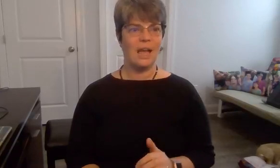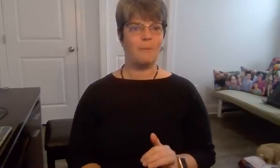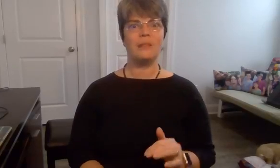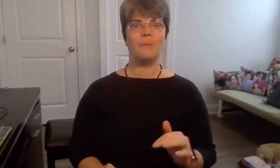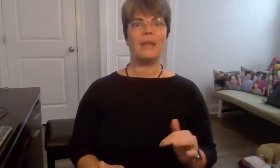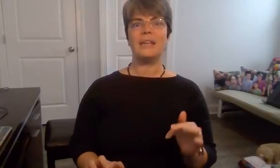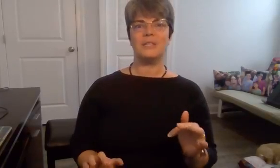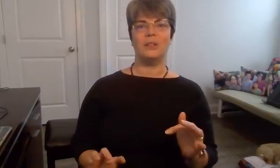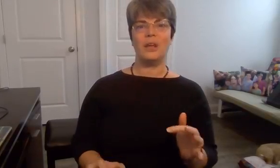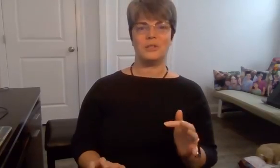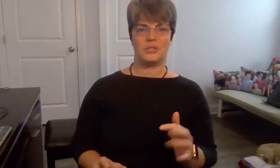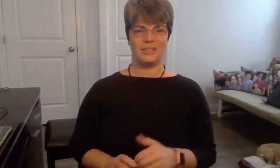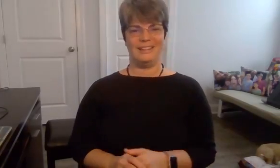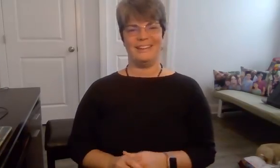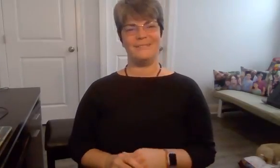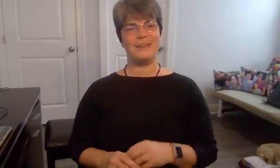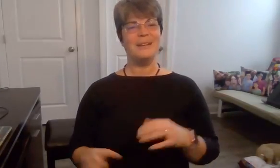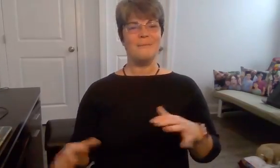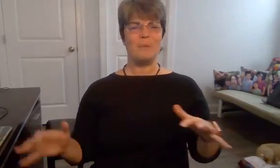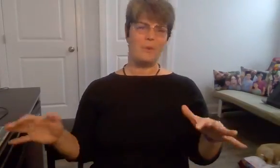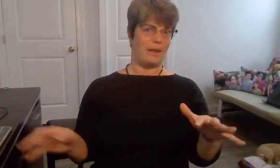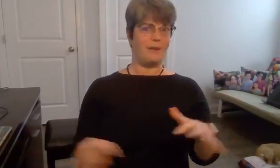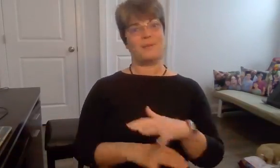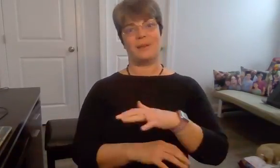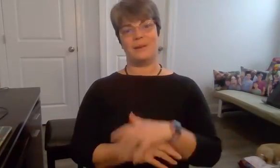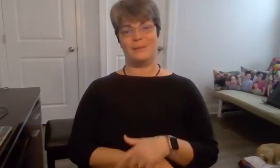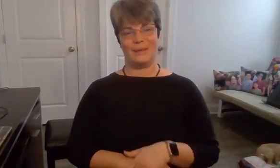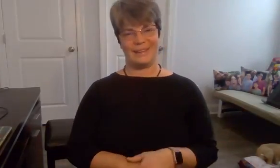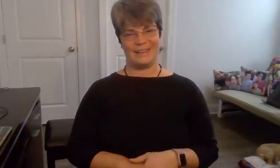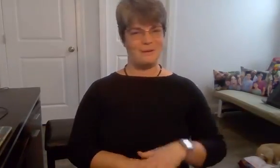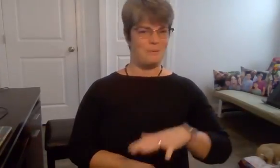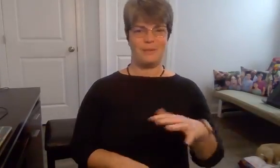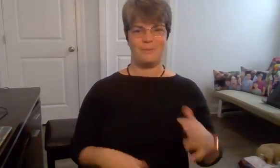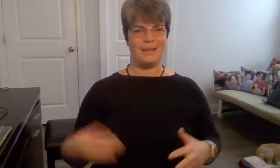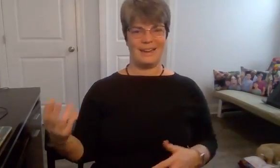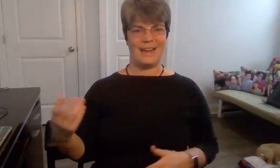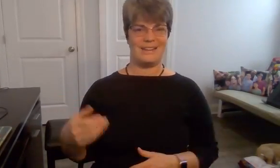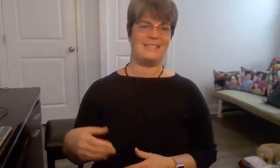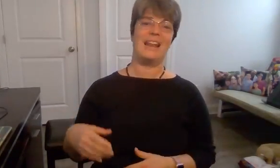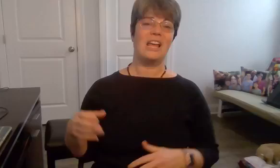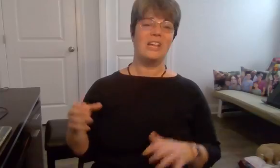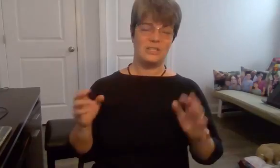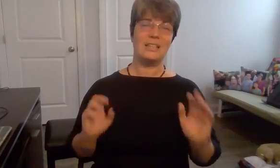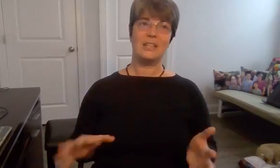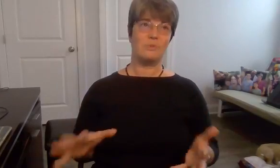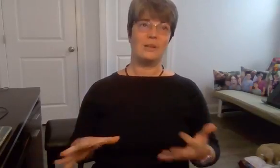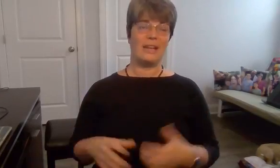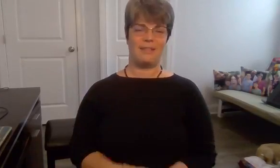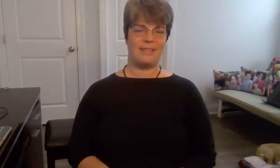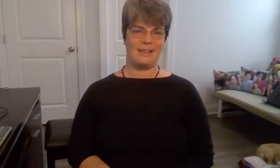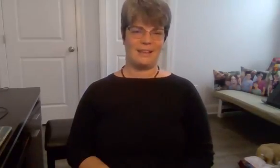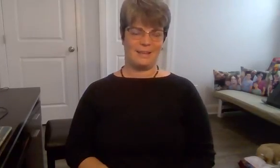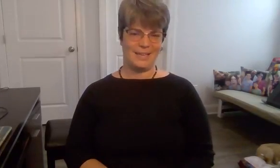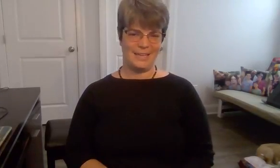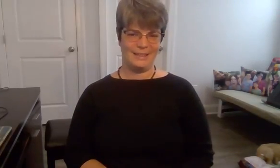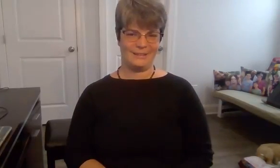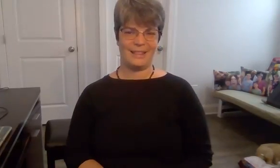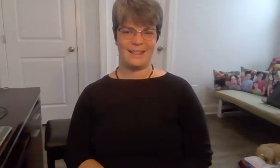bring the blanket to lunch. And we put everything under the blanket and we pull the blanket out. She said, that's really how I think my kid learned a lot of the